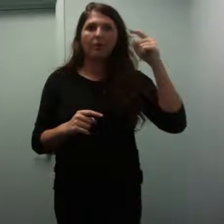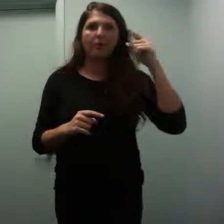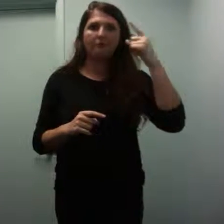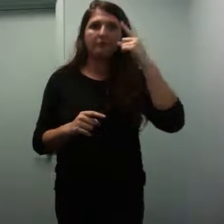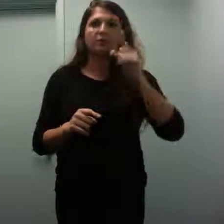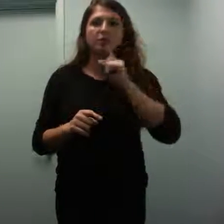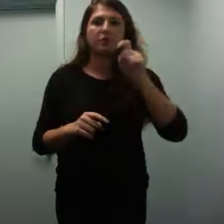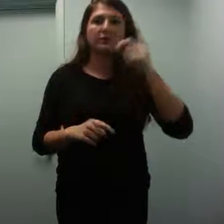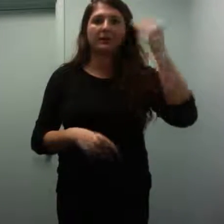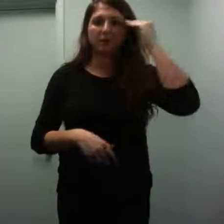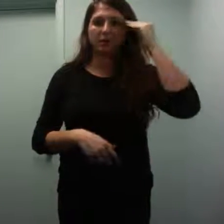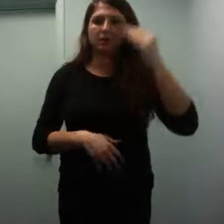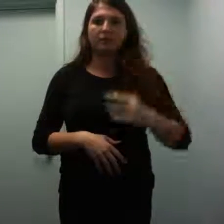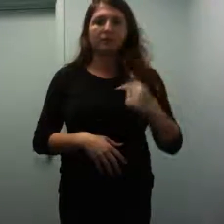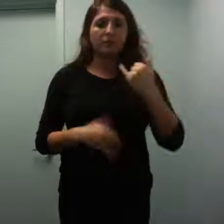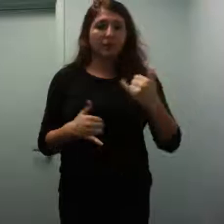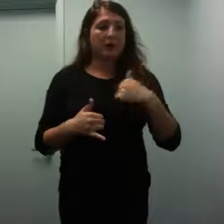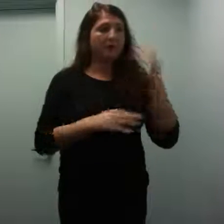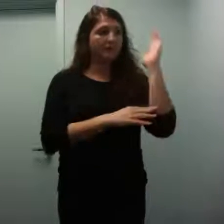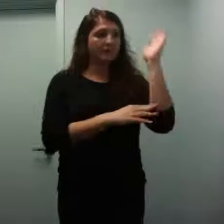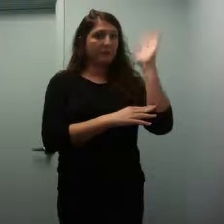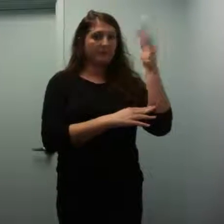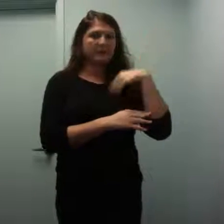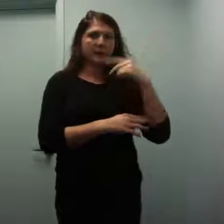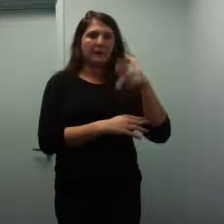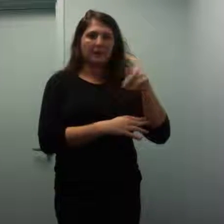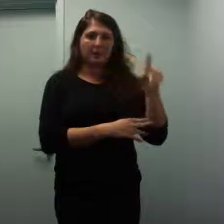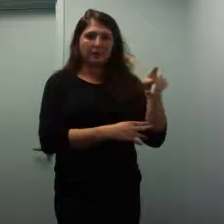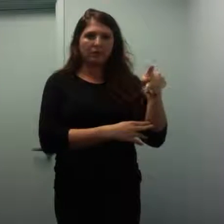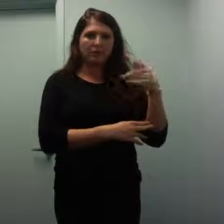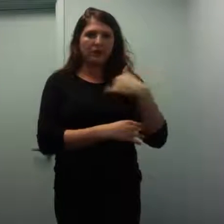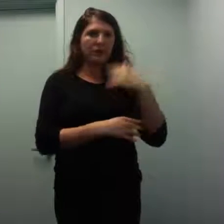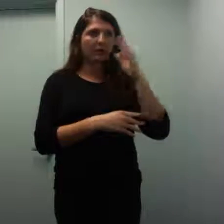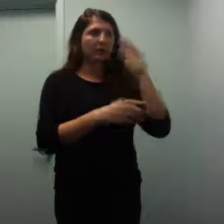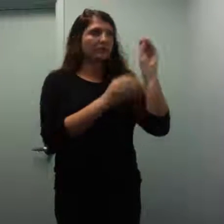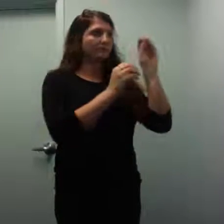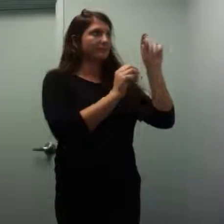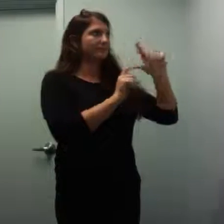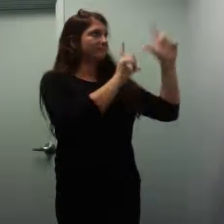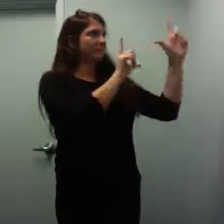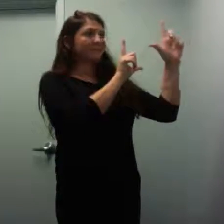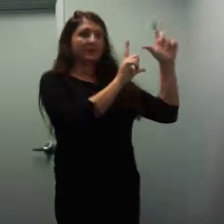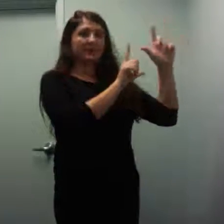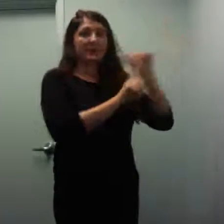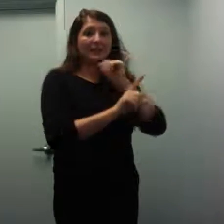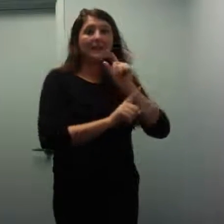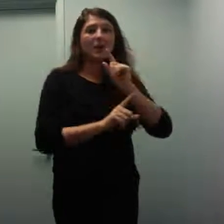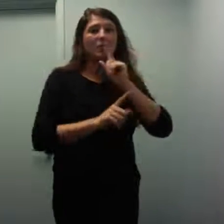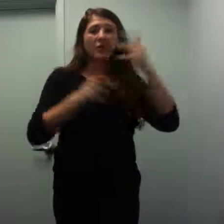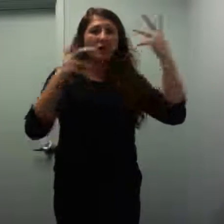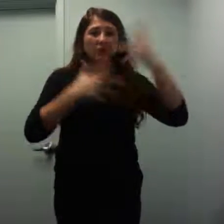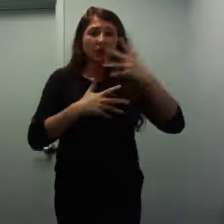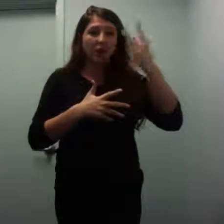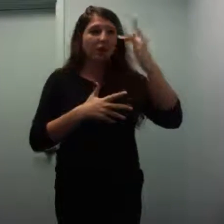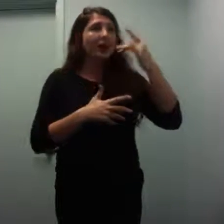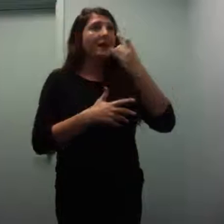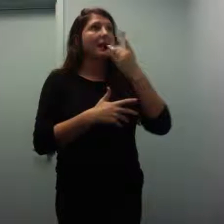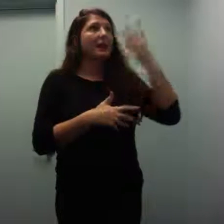So what I've got is a presentation here, a PowerPoint. We're going to put it up here. It's not real dark because of the light, but you should be able to see